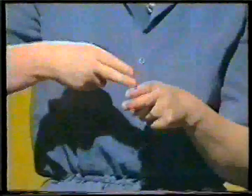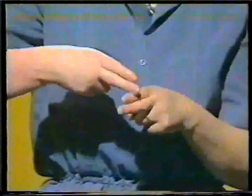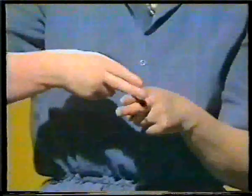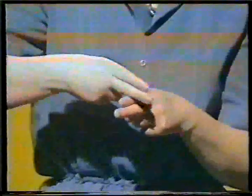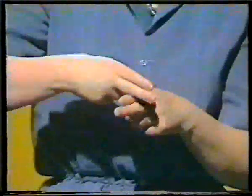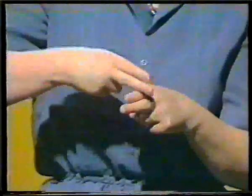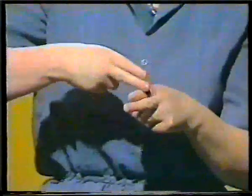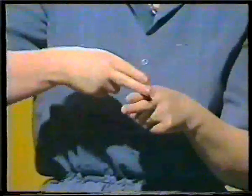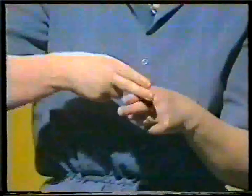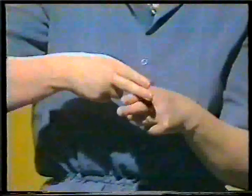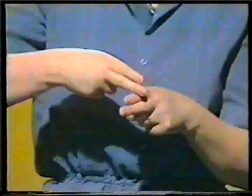Knife.